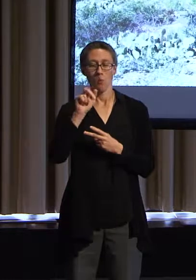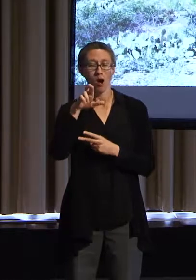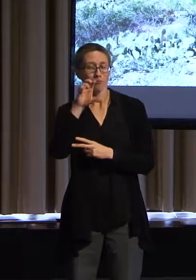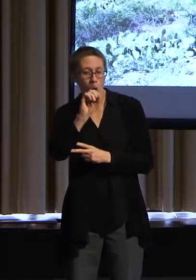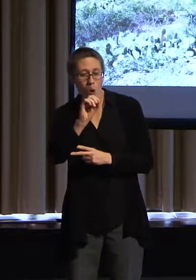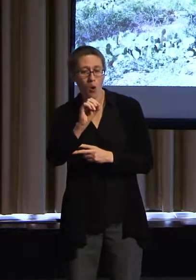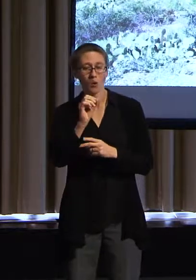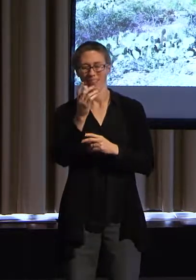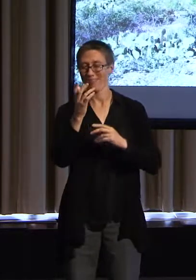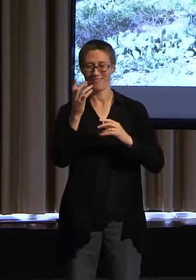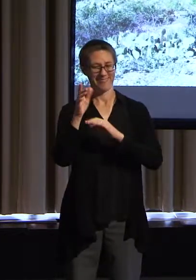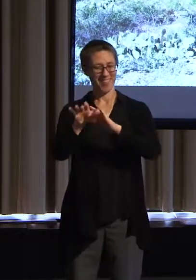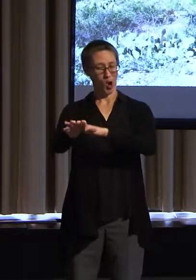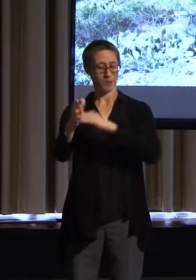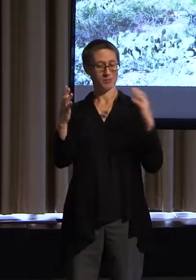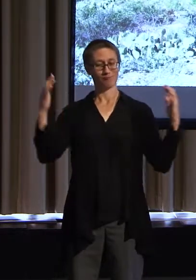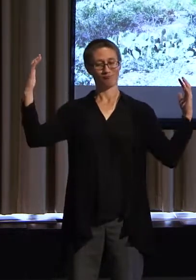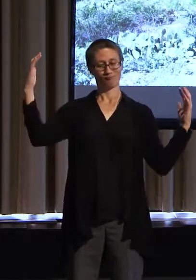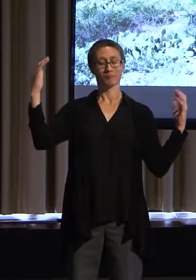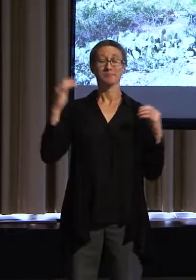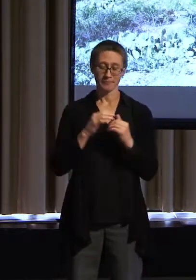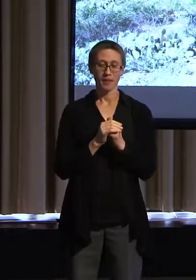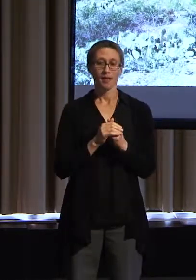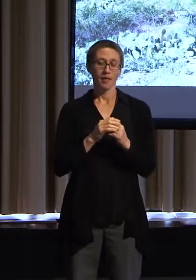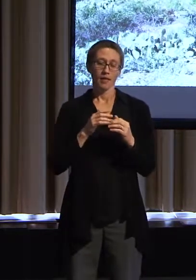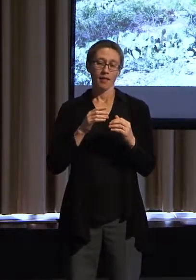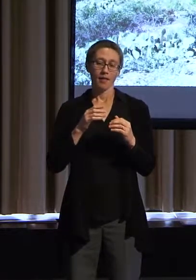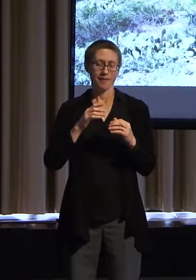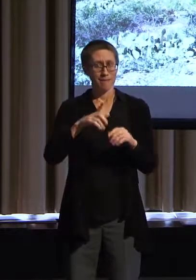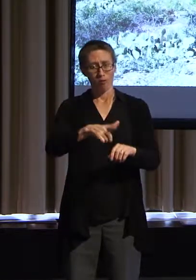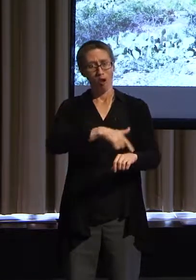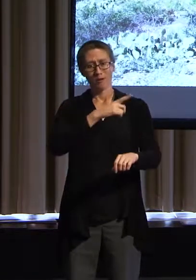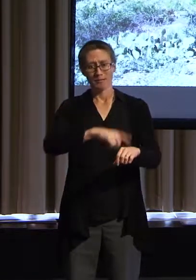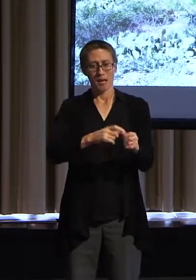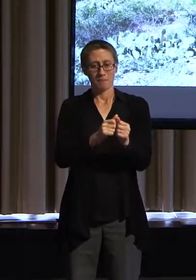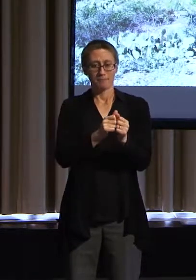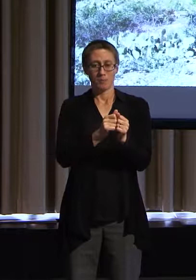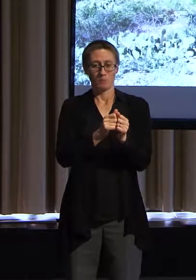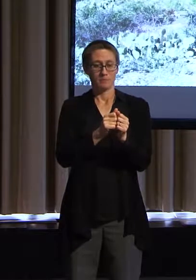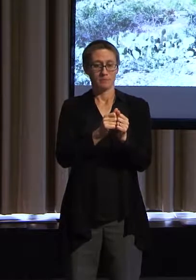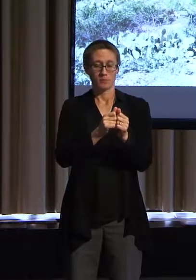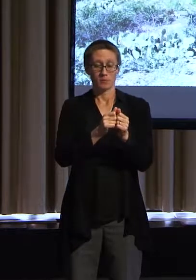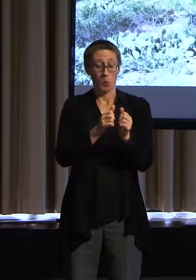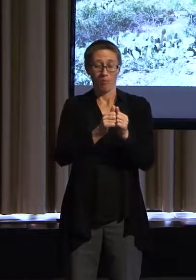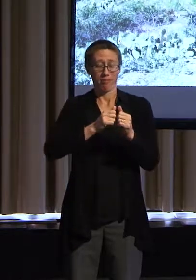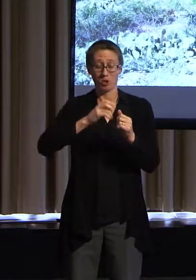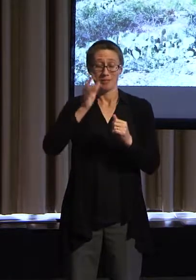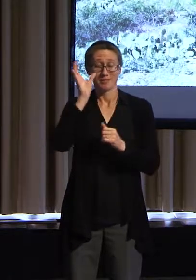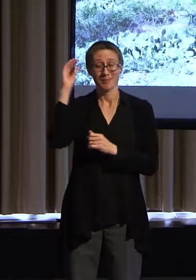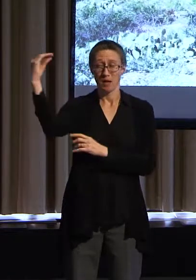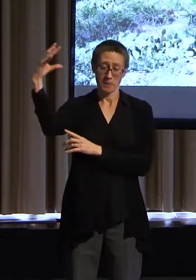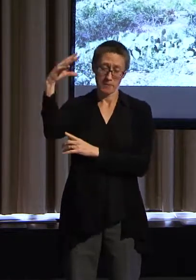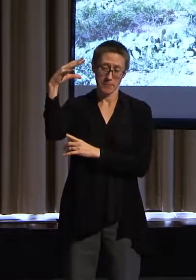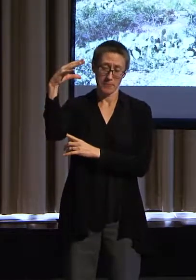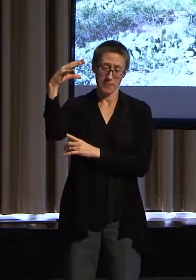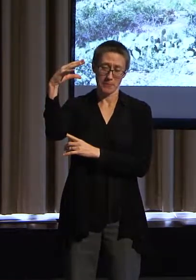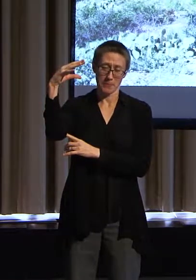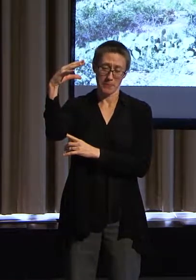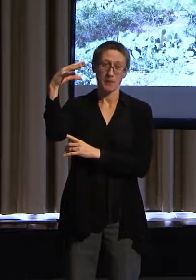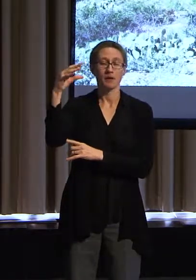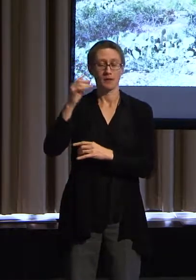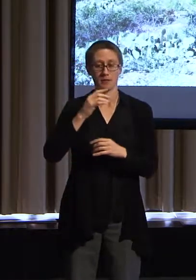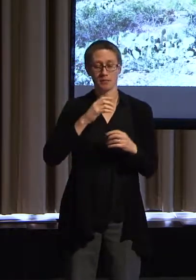They go for long stretches with nothing but sun, blazing heat, or frigid cold. These plants support whole